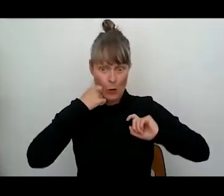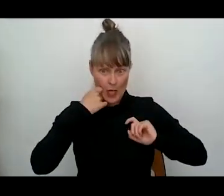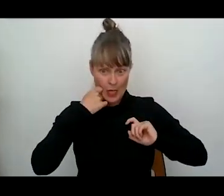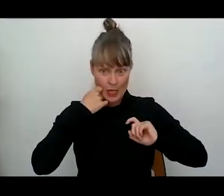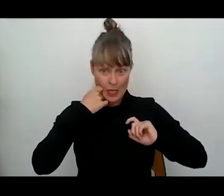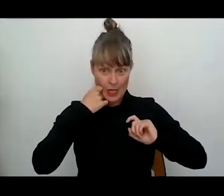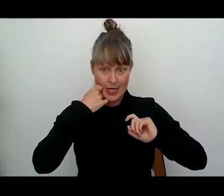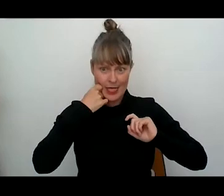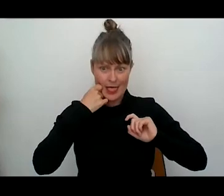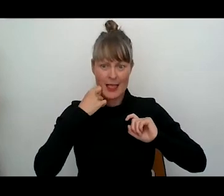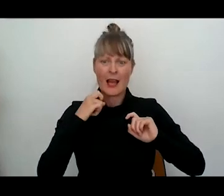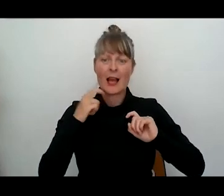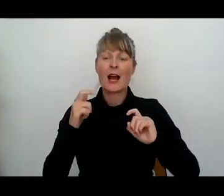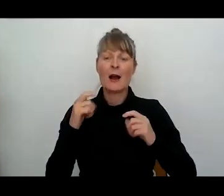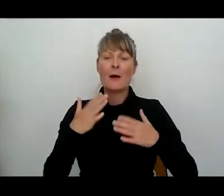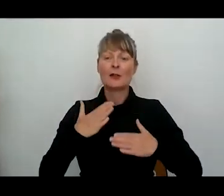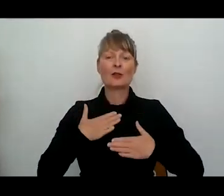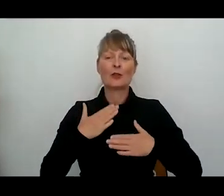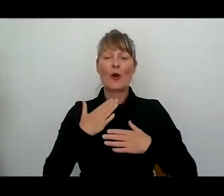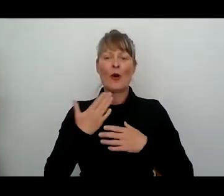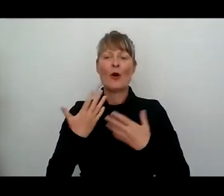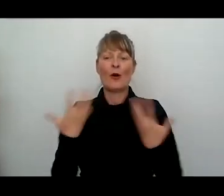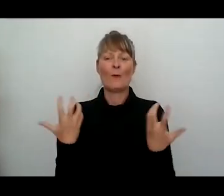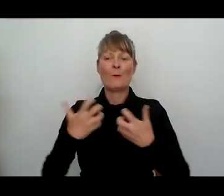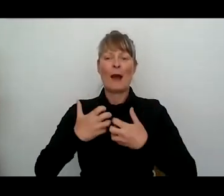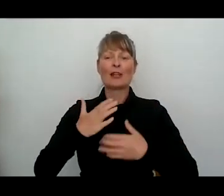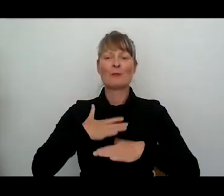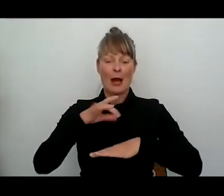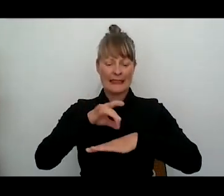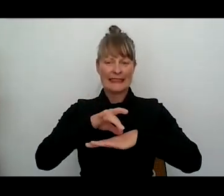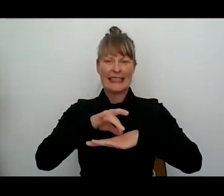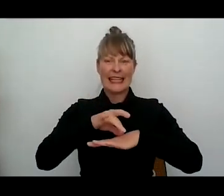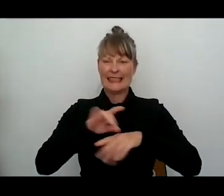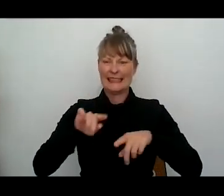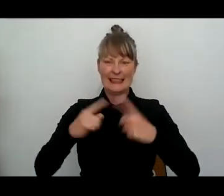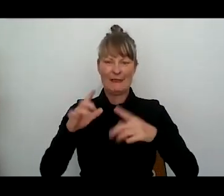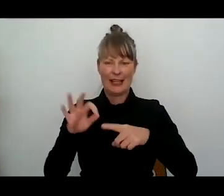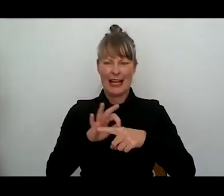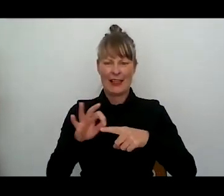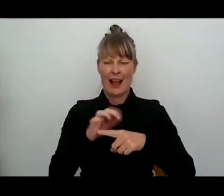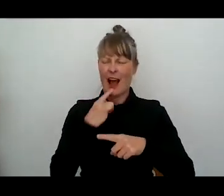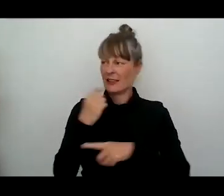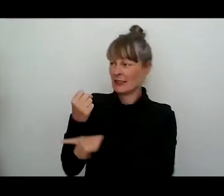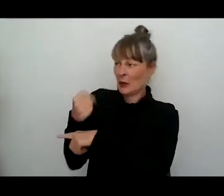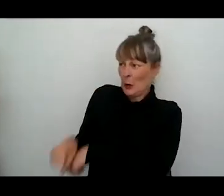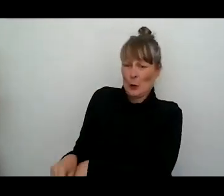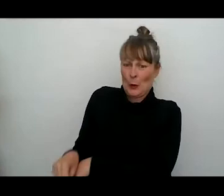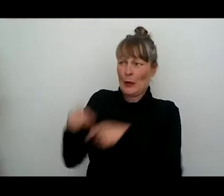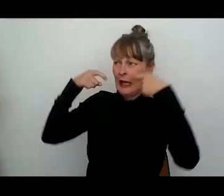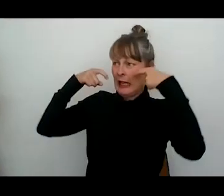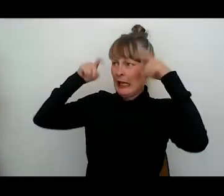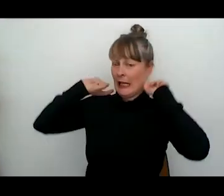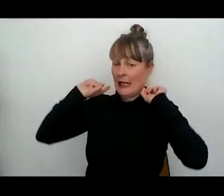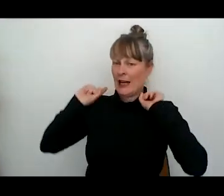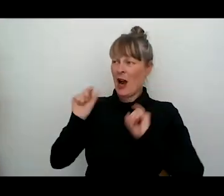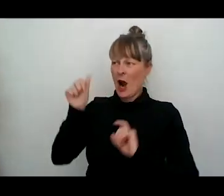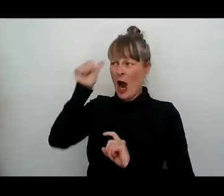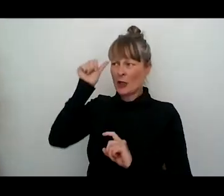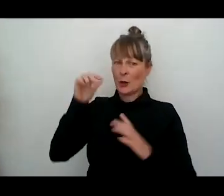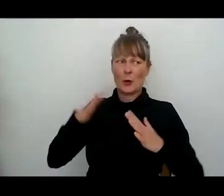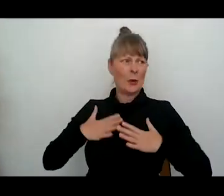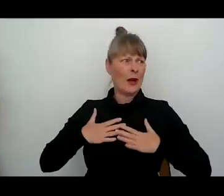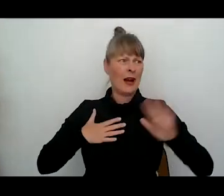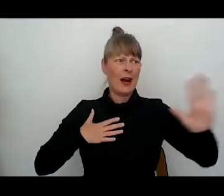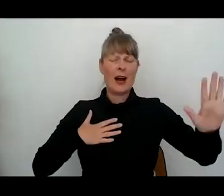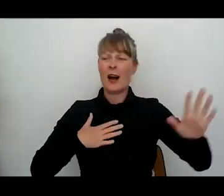color for me anyway. And I said no, because even then I knew that was social suicide, you